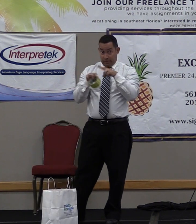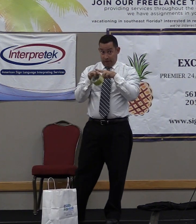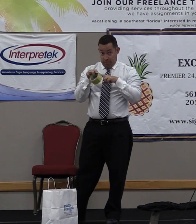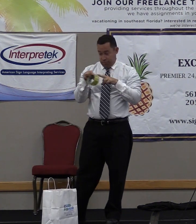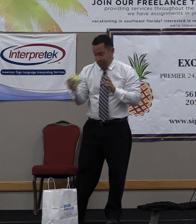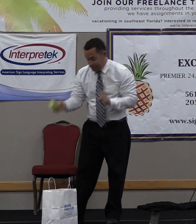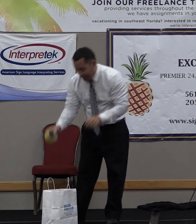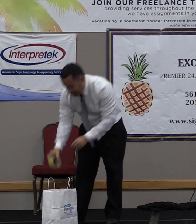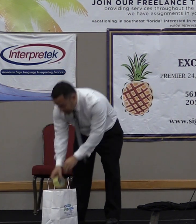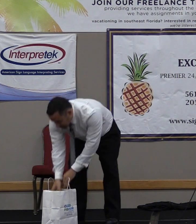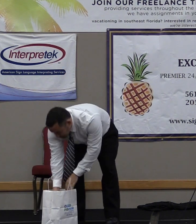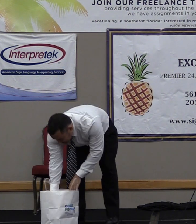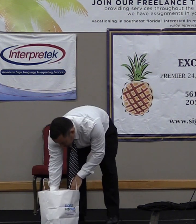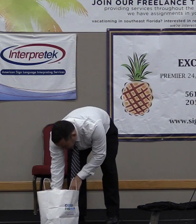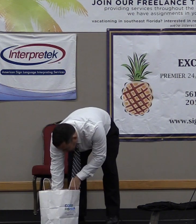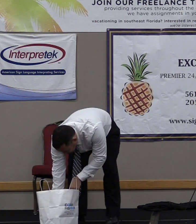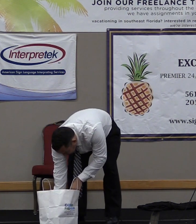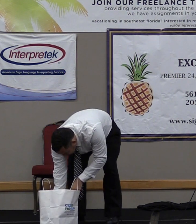Tape.